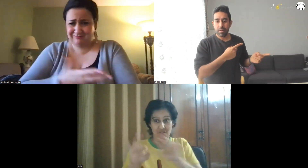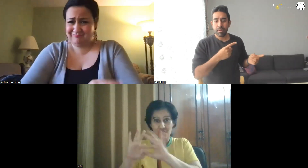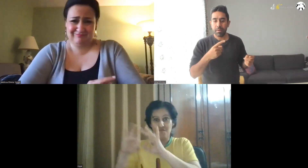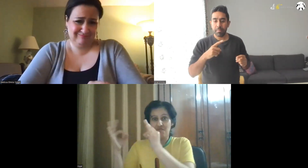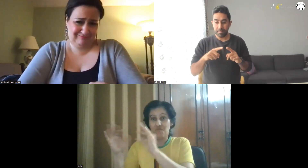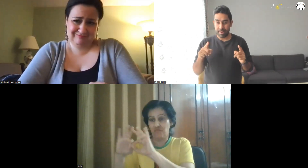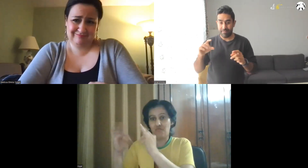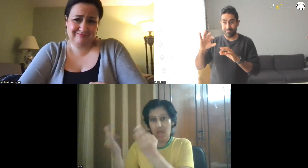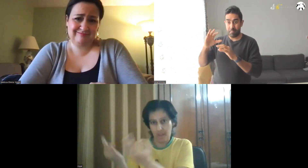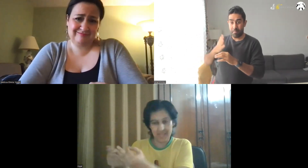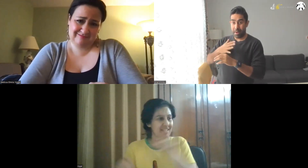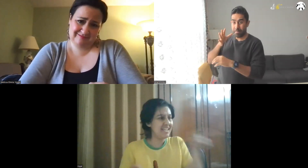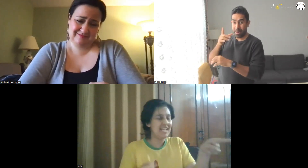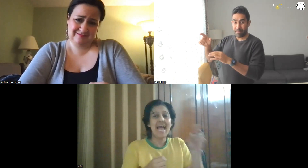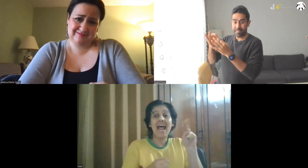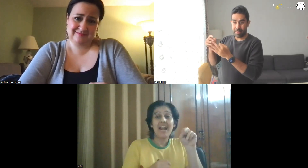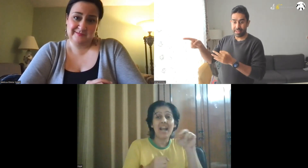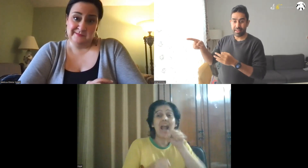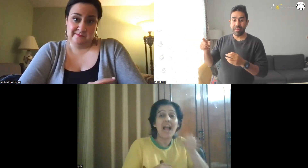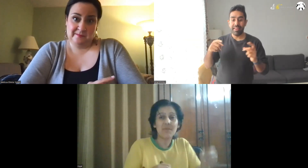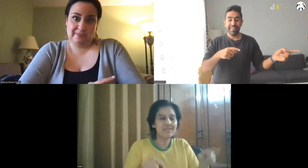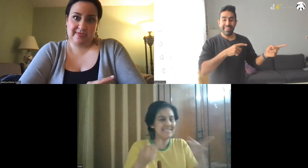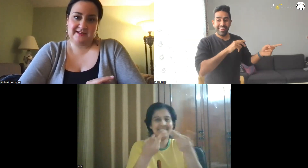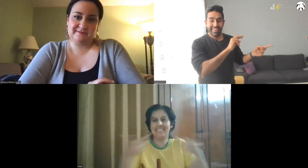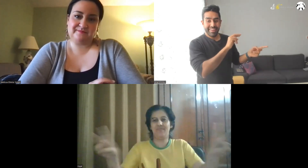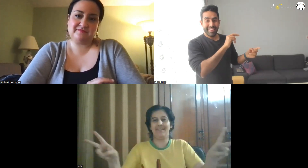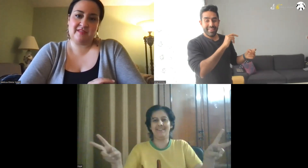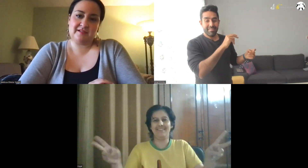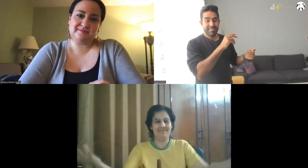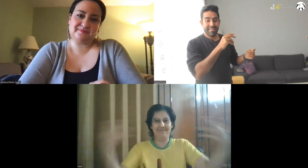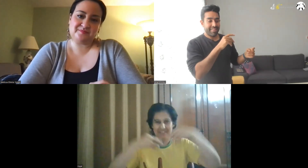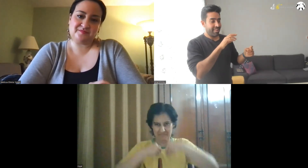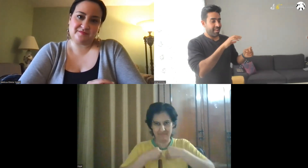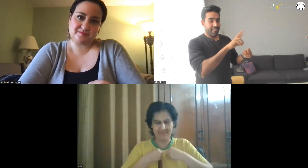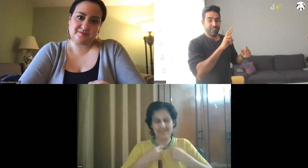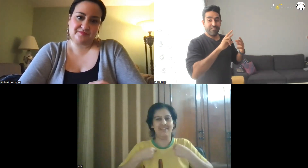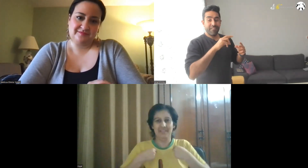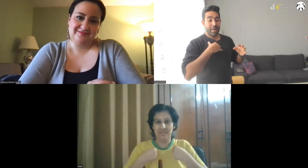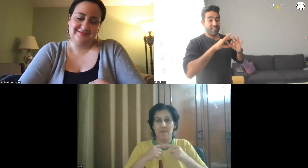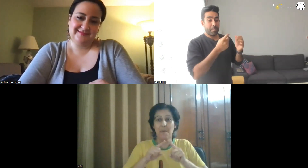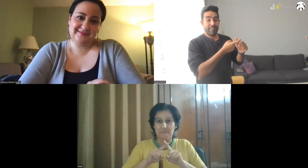the thing is that that is not what I agree.